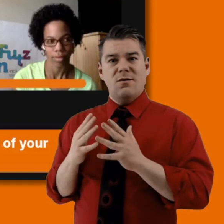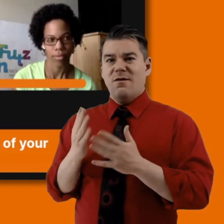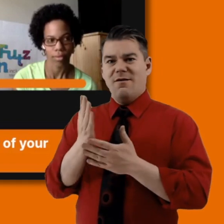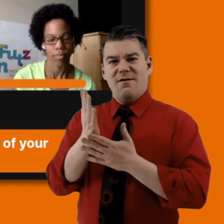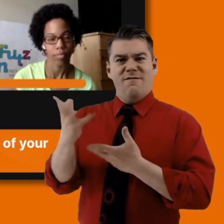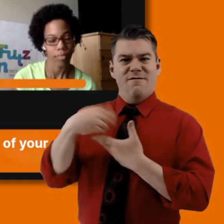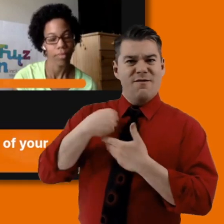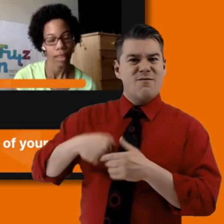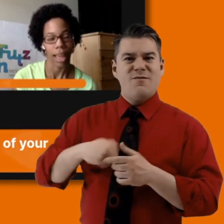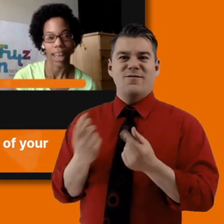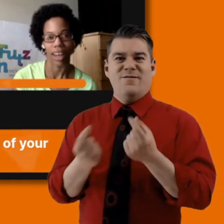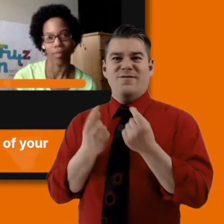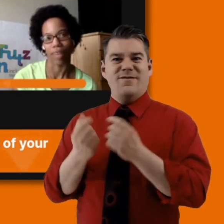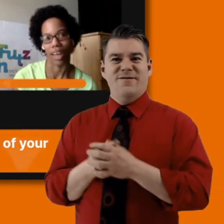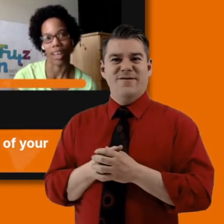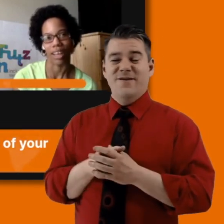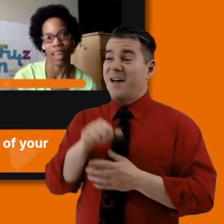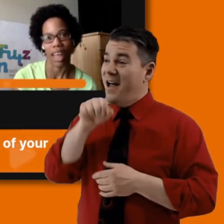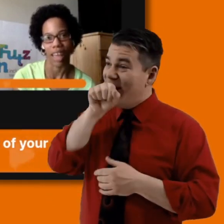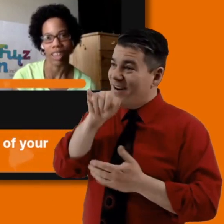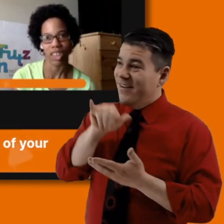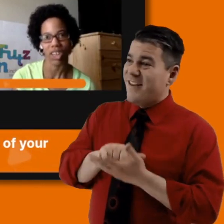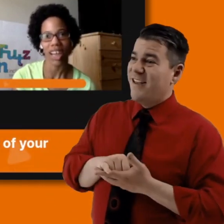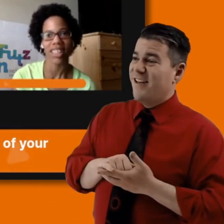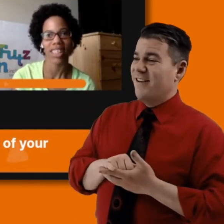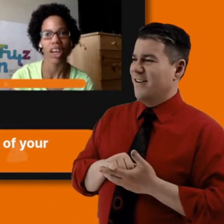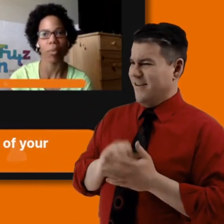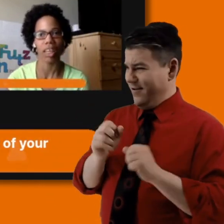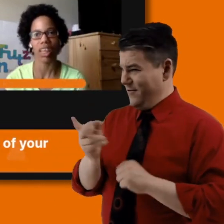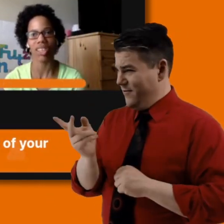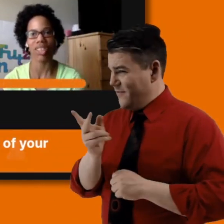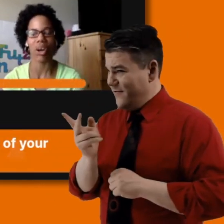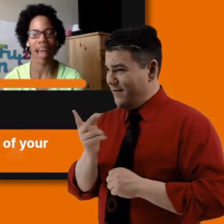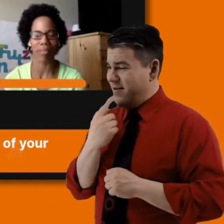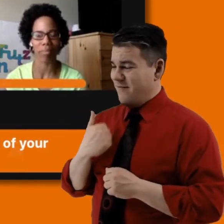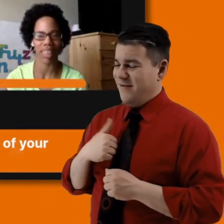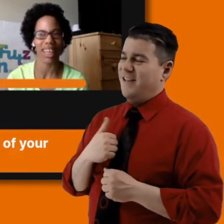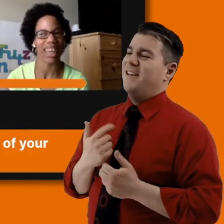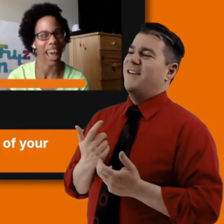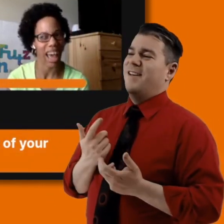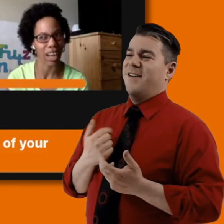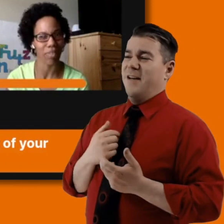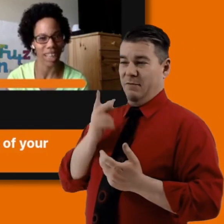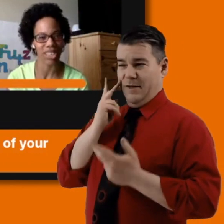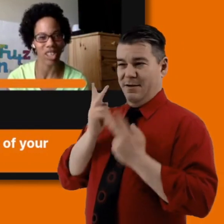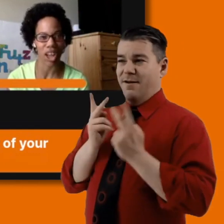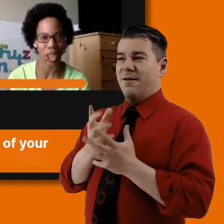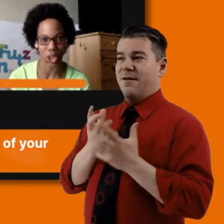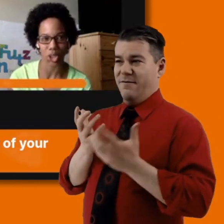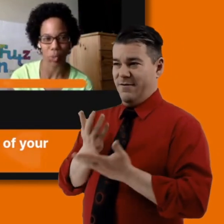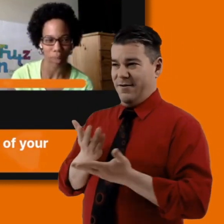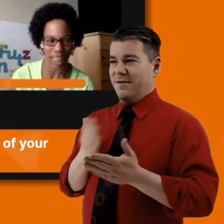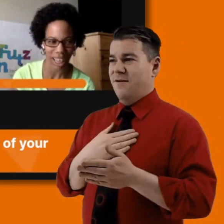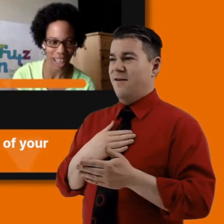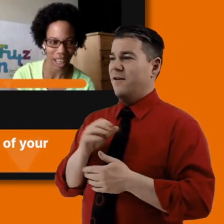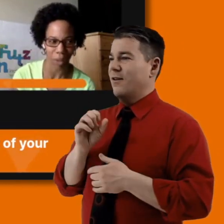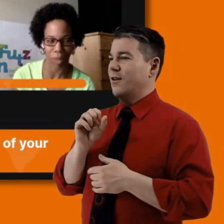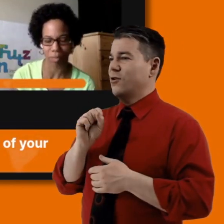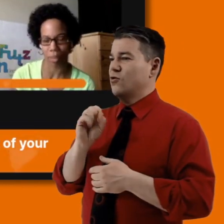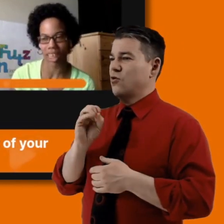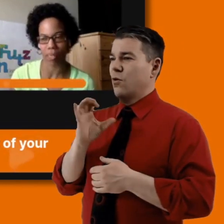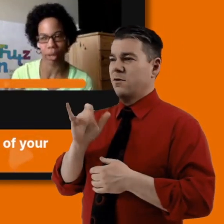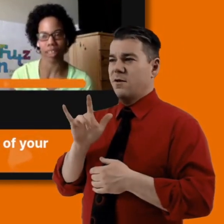do. I love that. And could you guys tell me, so I'm seeing a lot of things on social